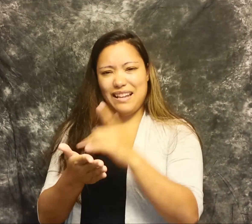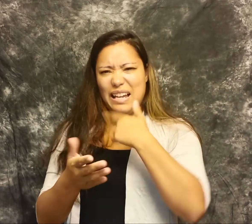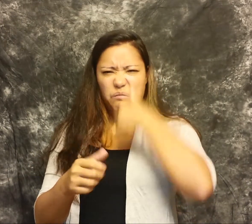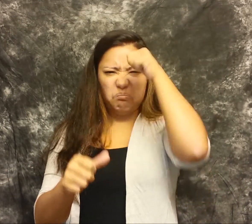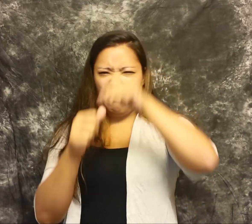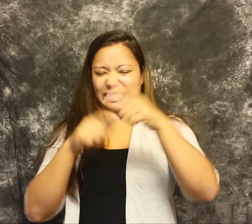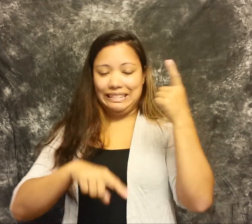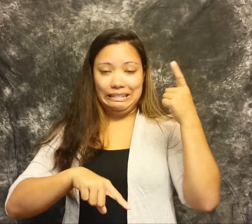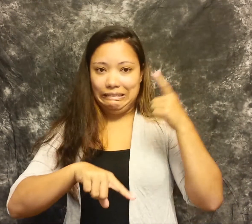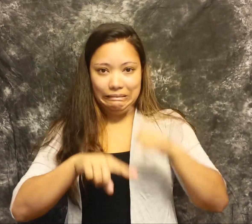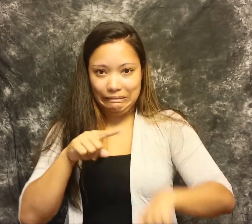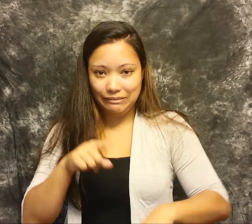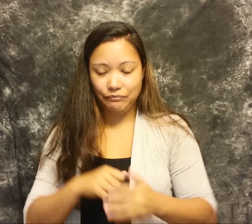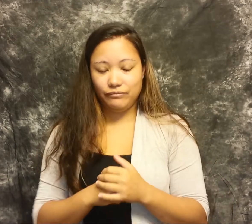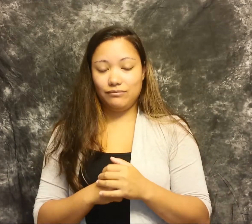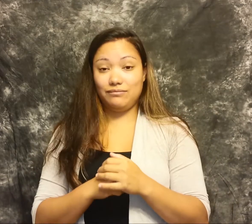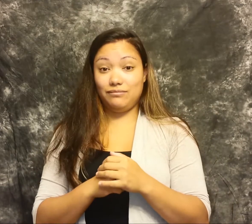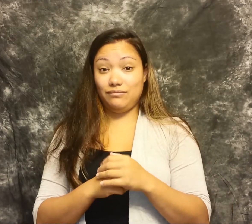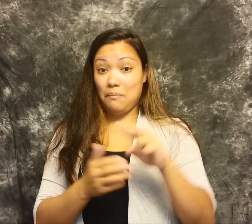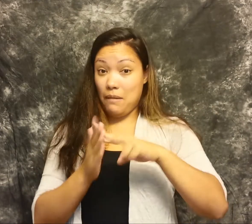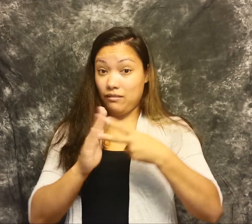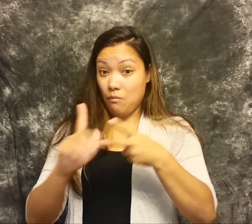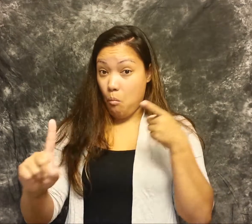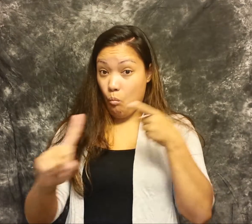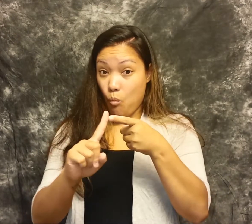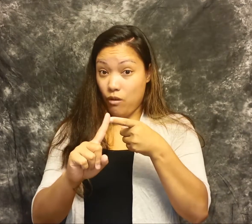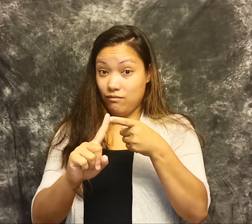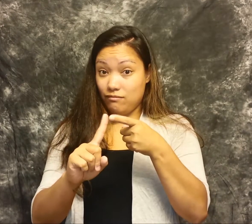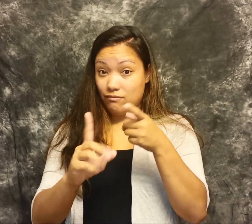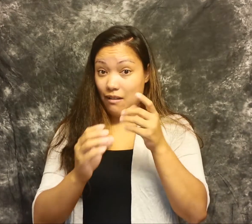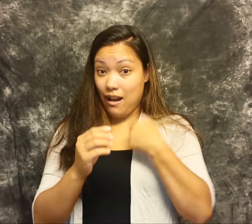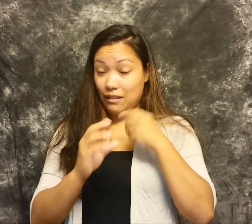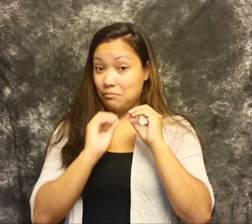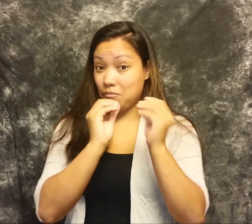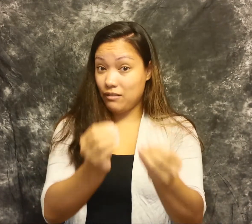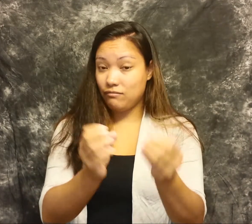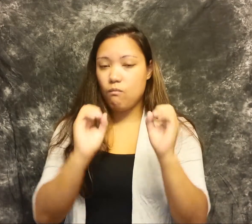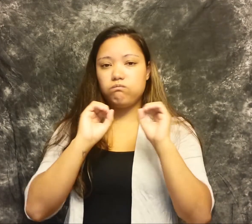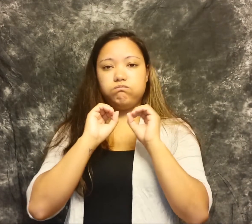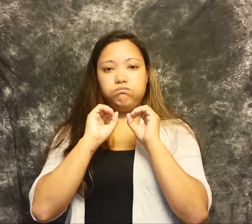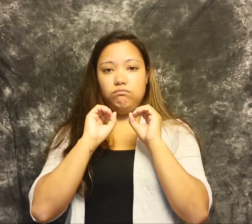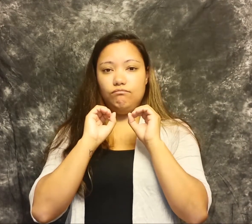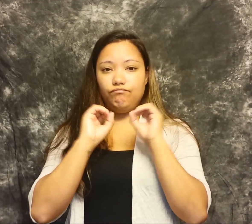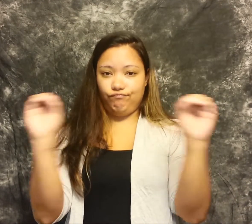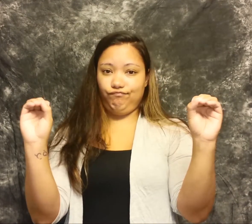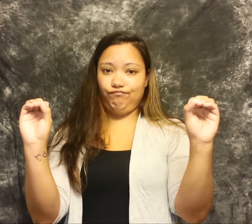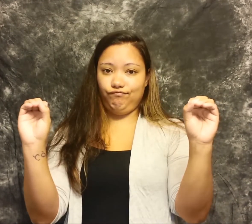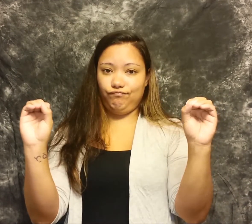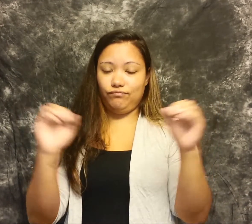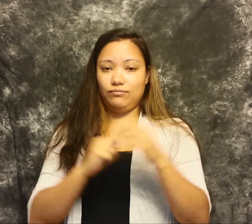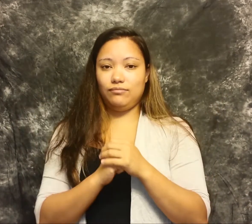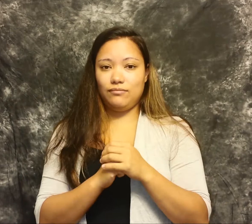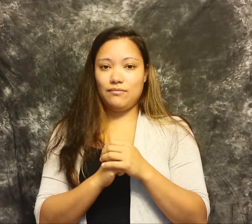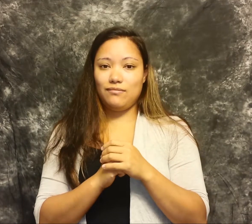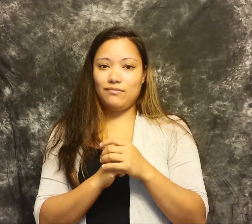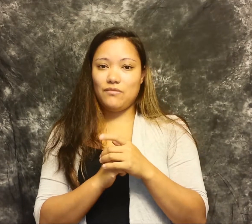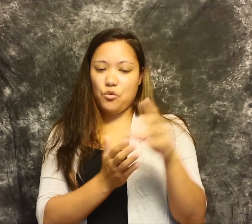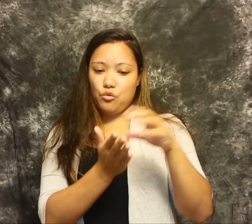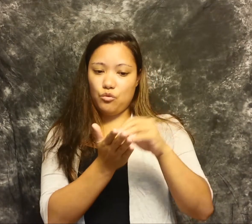for that? The big 0, right? And so what they're basically saying is, I was there that day, it was like 3 weeks ago,